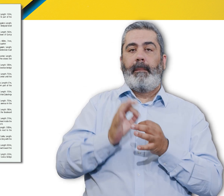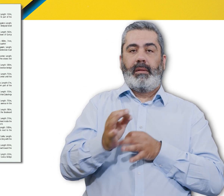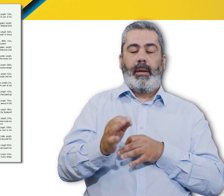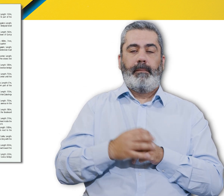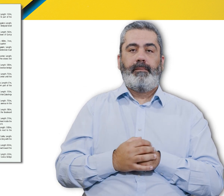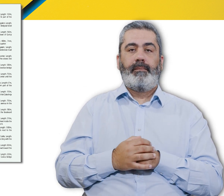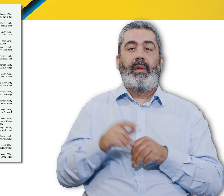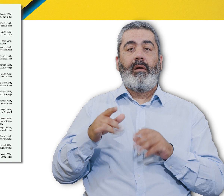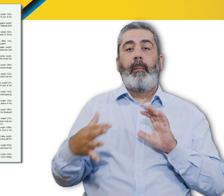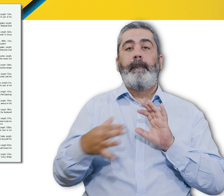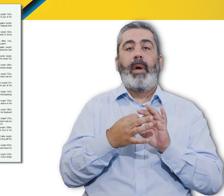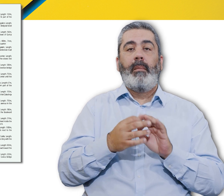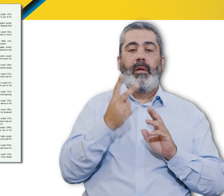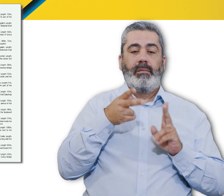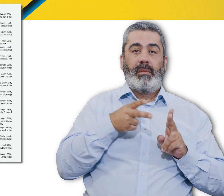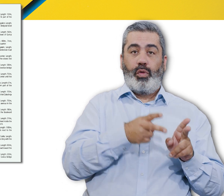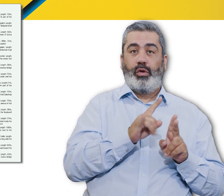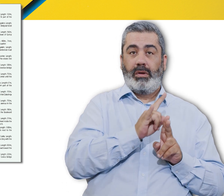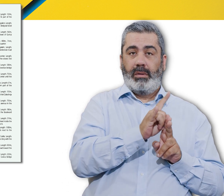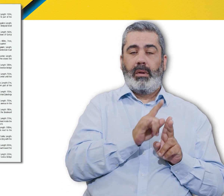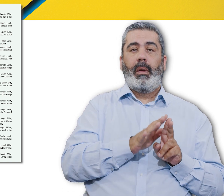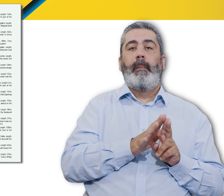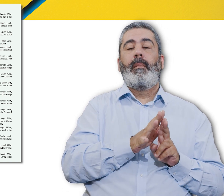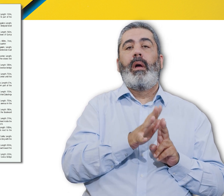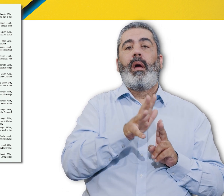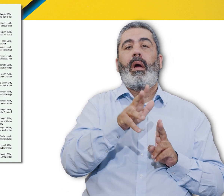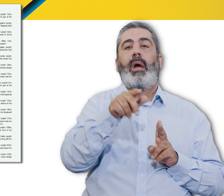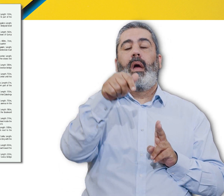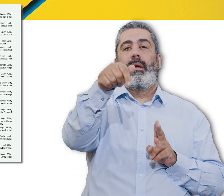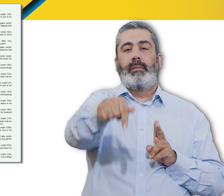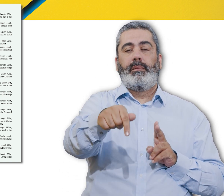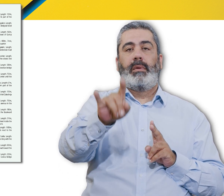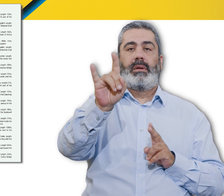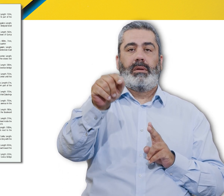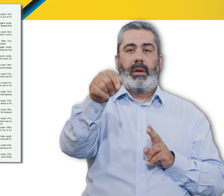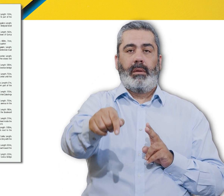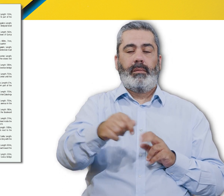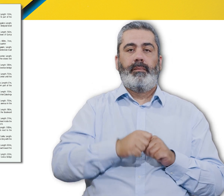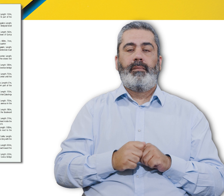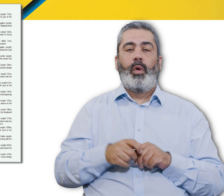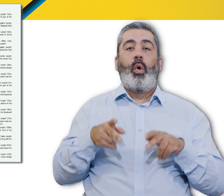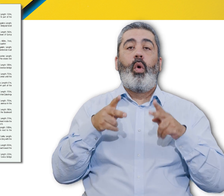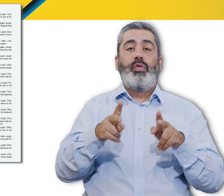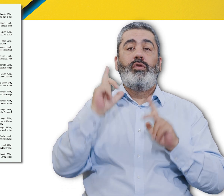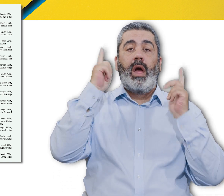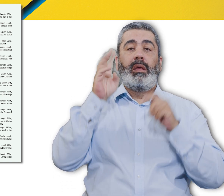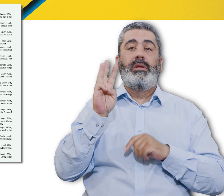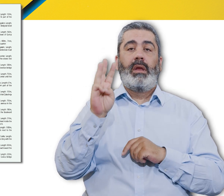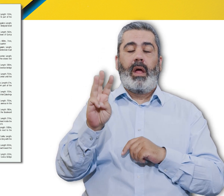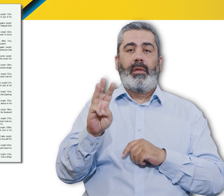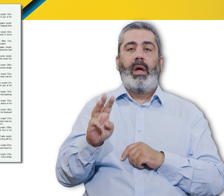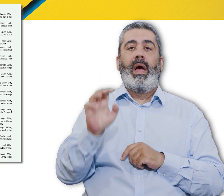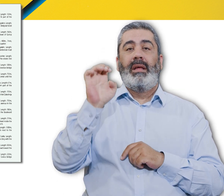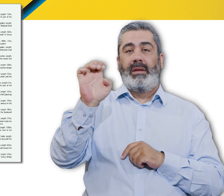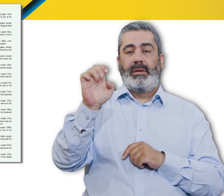and Redizaloshinja. Holy Trinity Street, Shentriyaha number 177, area,